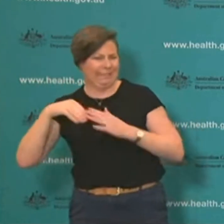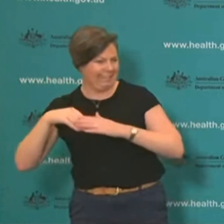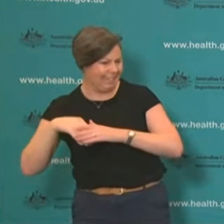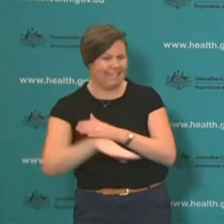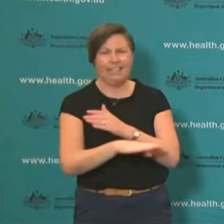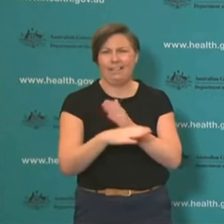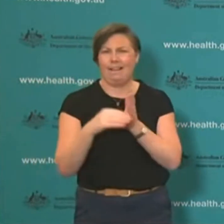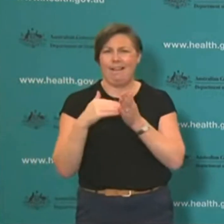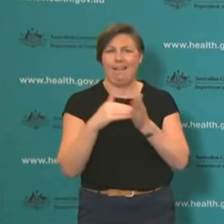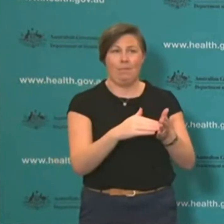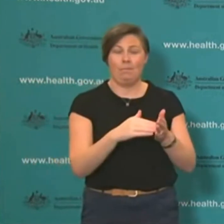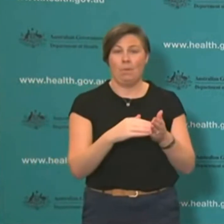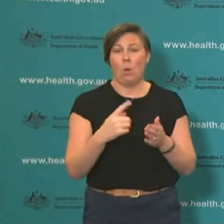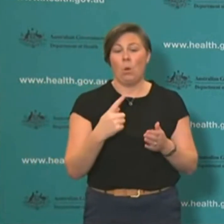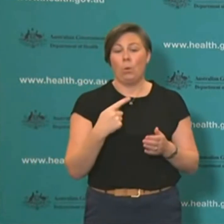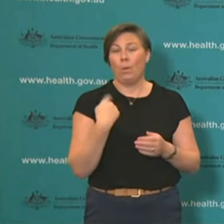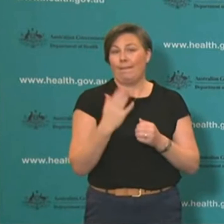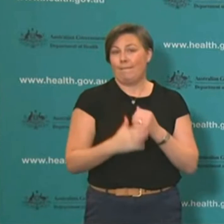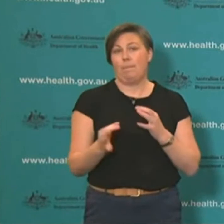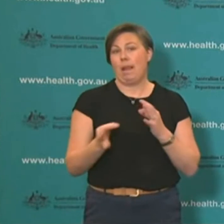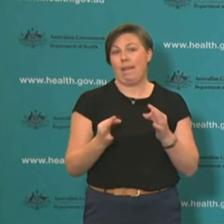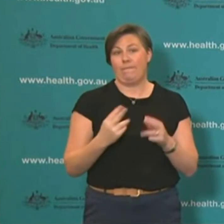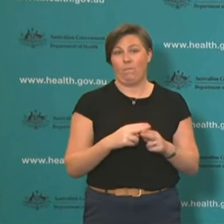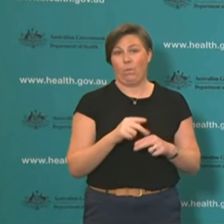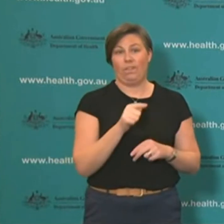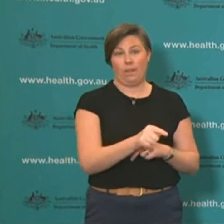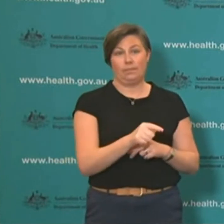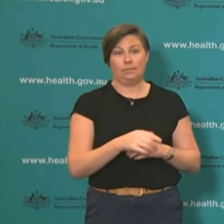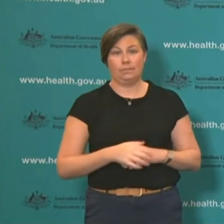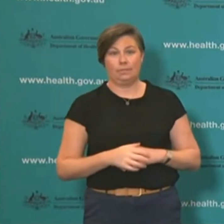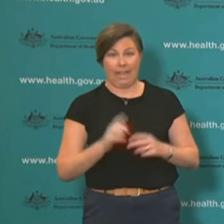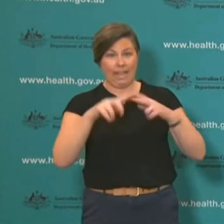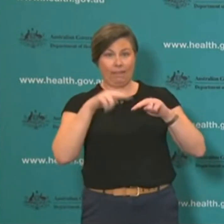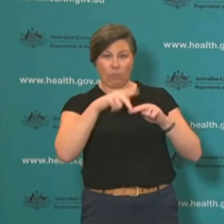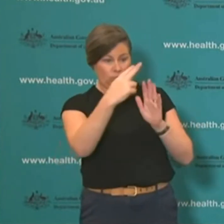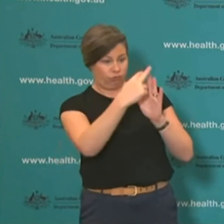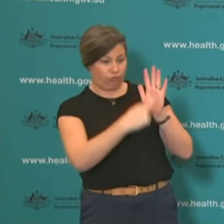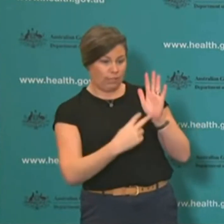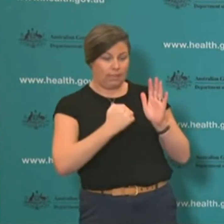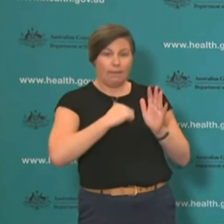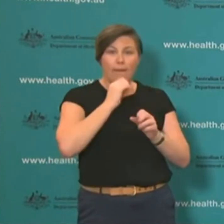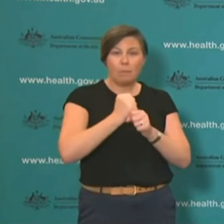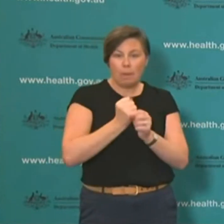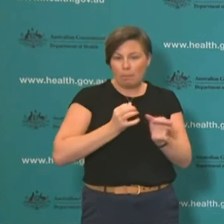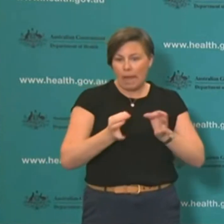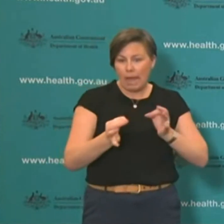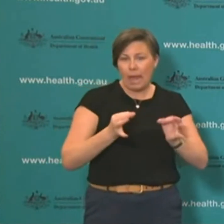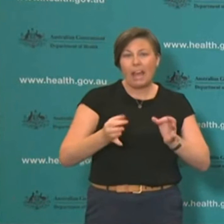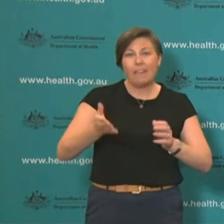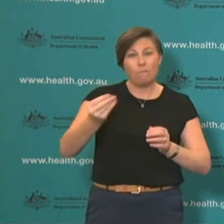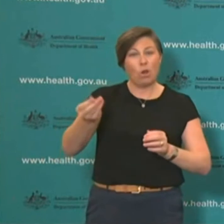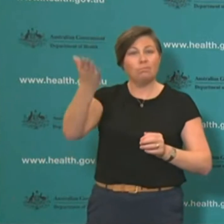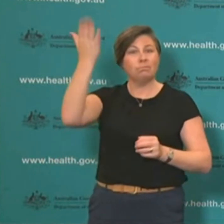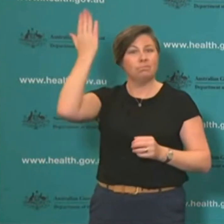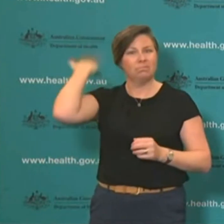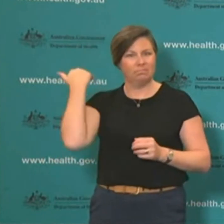that was not in the plans, and that is clear. Anyone who's read the plans would see that. But an extraordinary